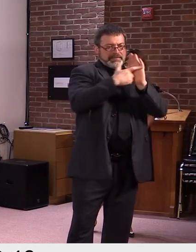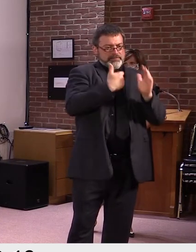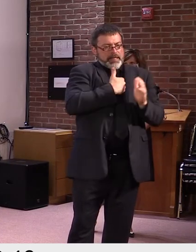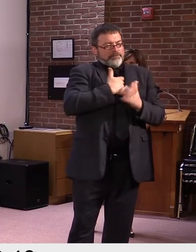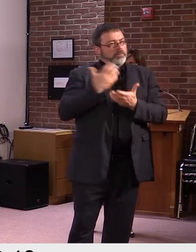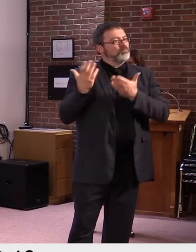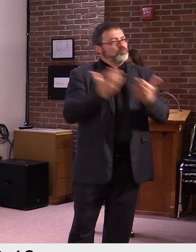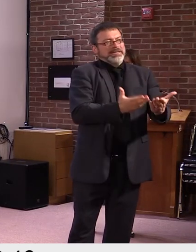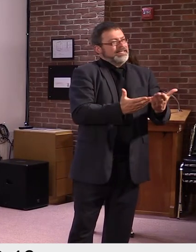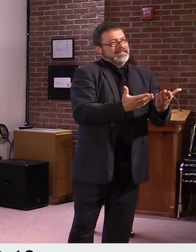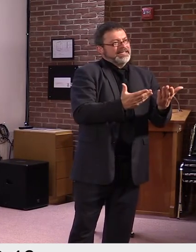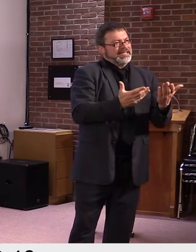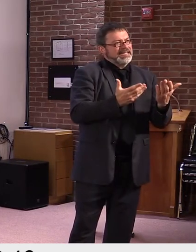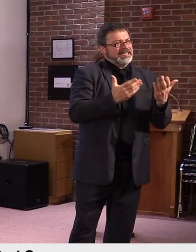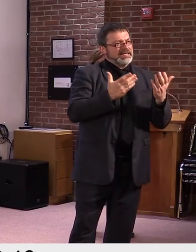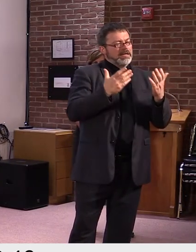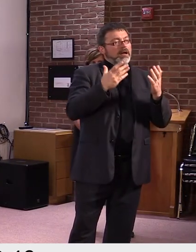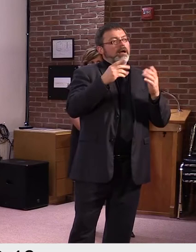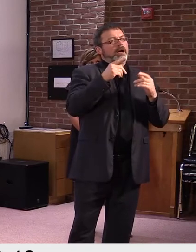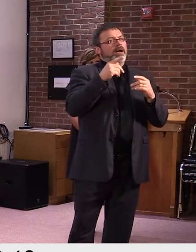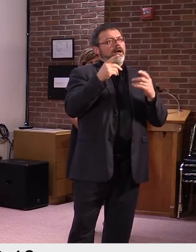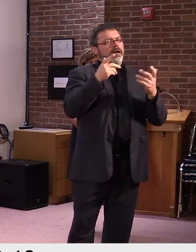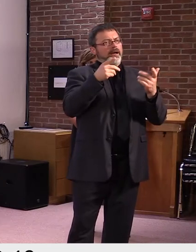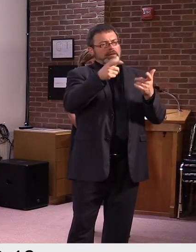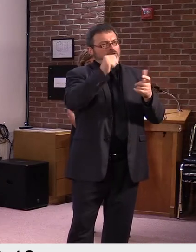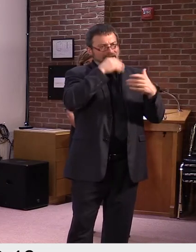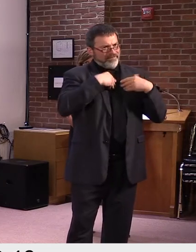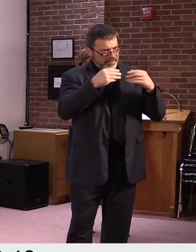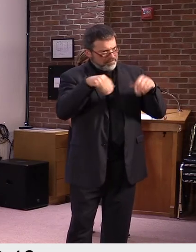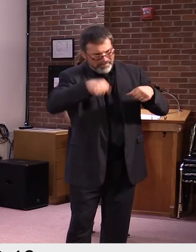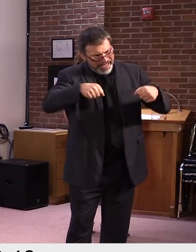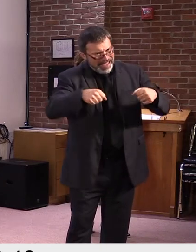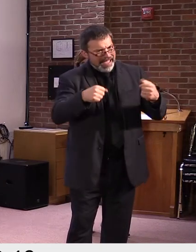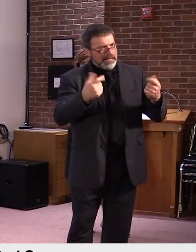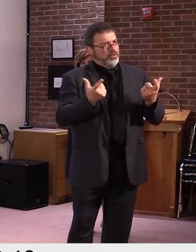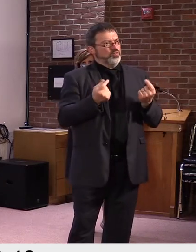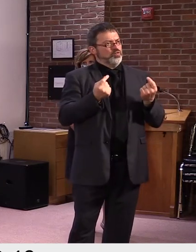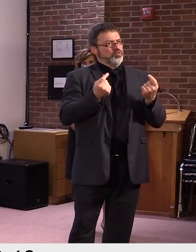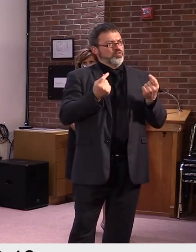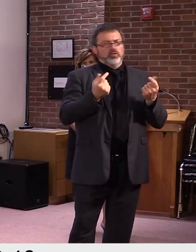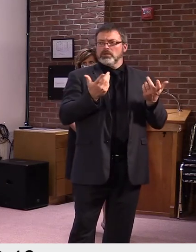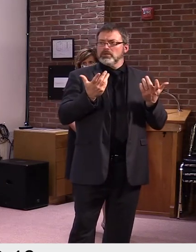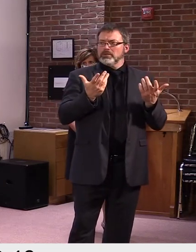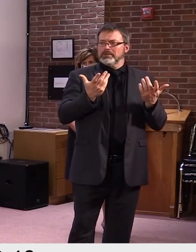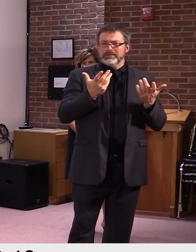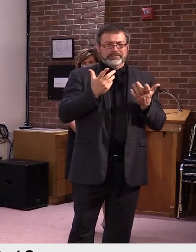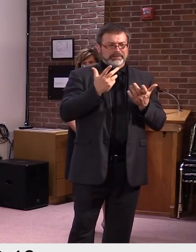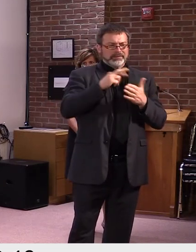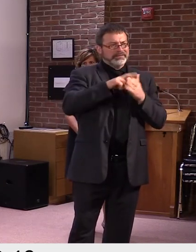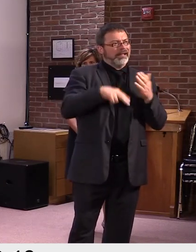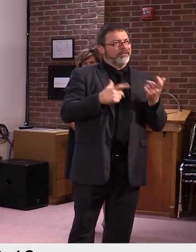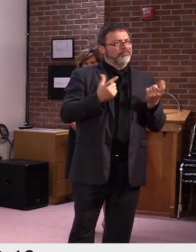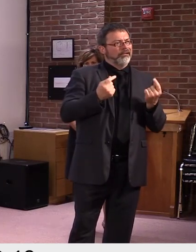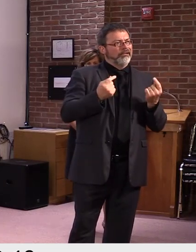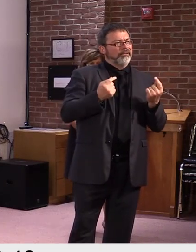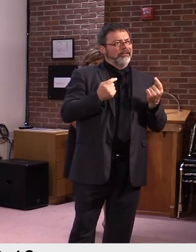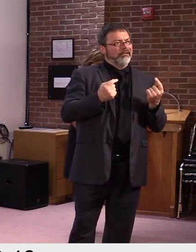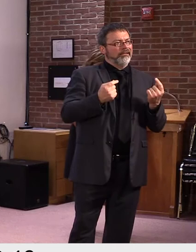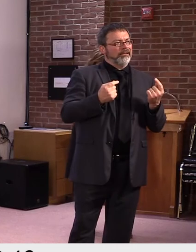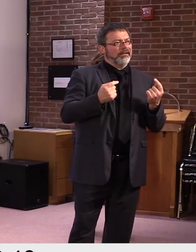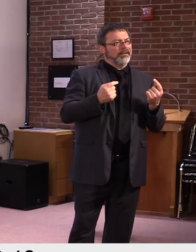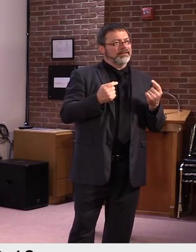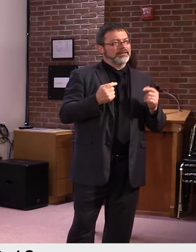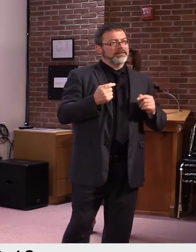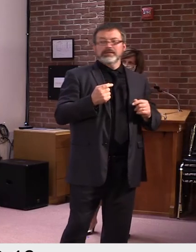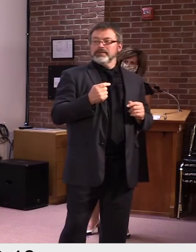Well, again, this was an initiative passed by the legislature that was put into place. I don't know if Julie is,